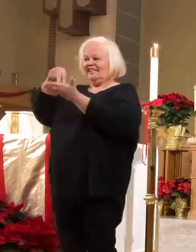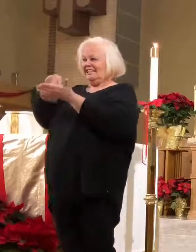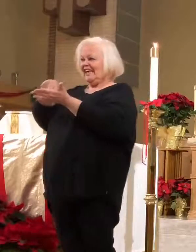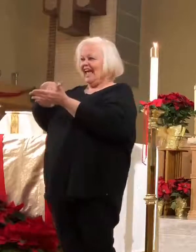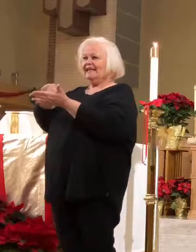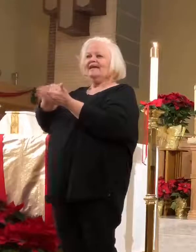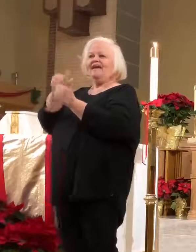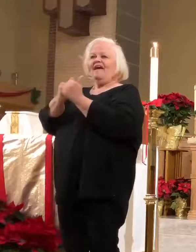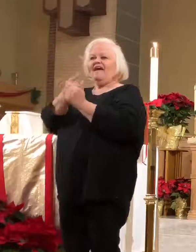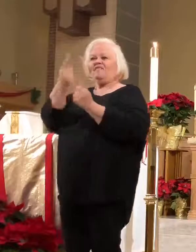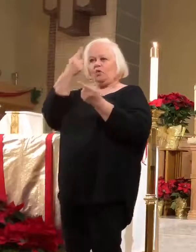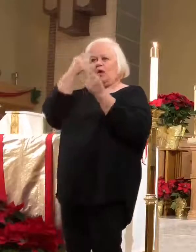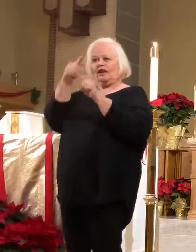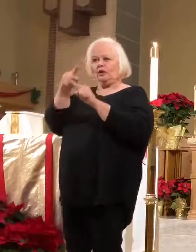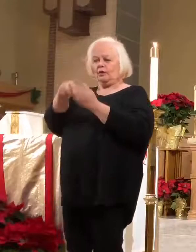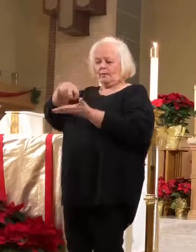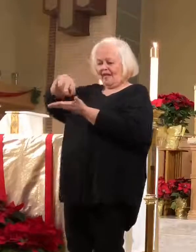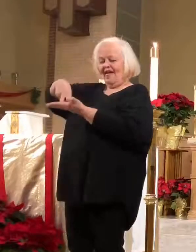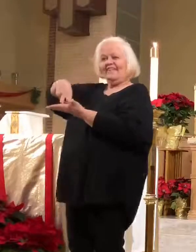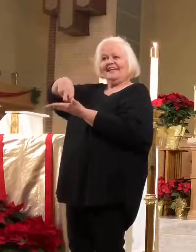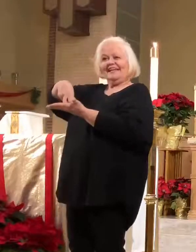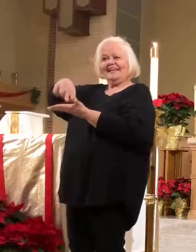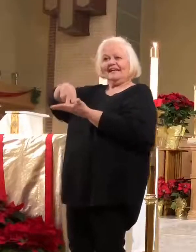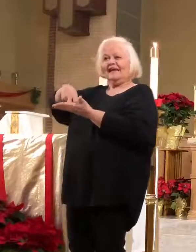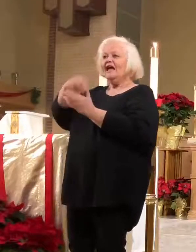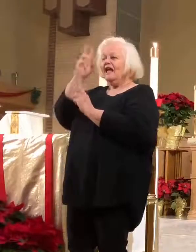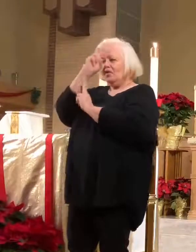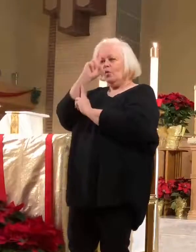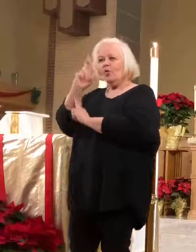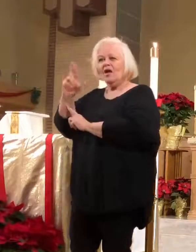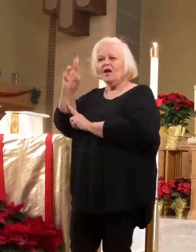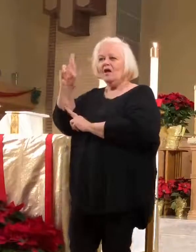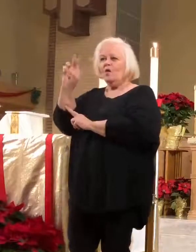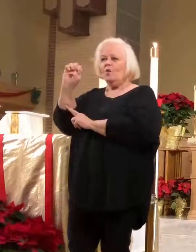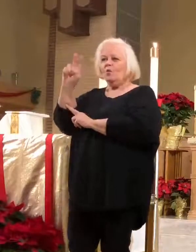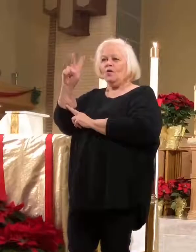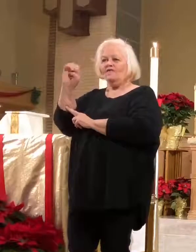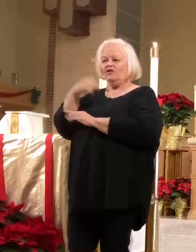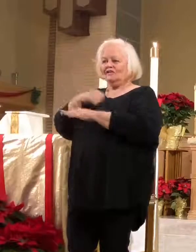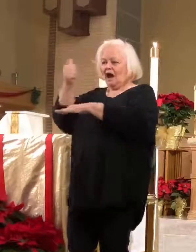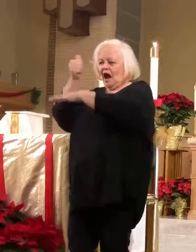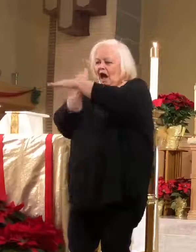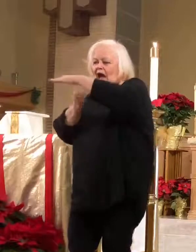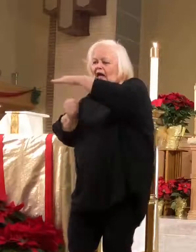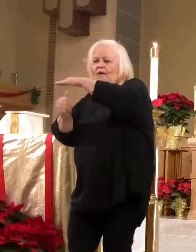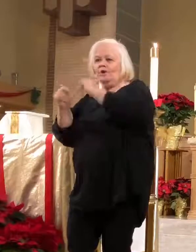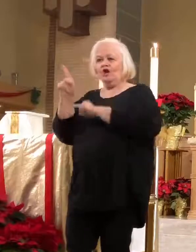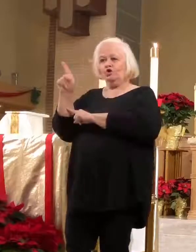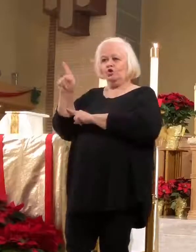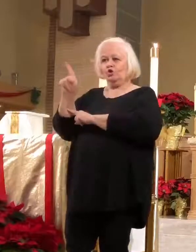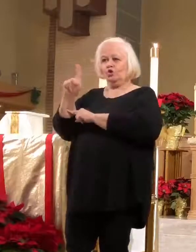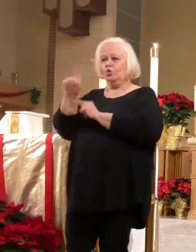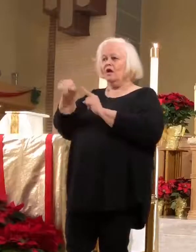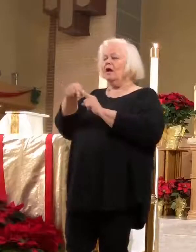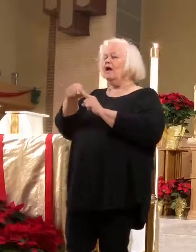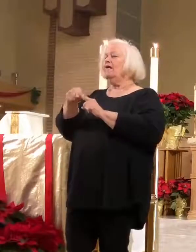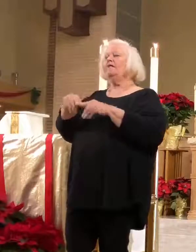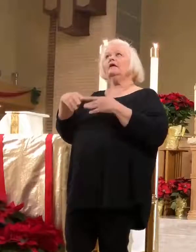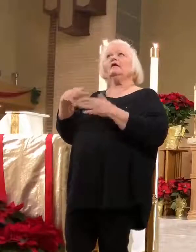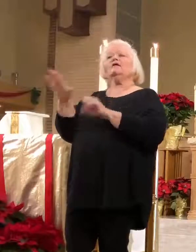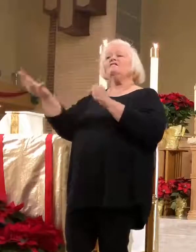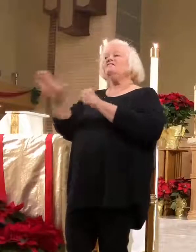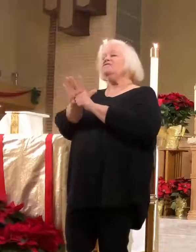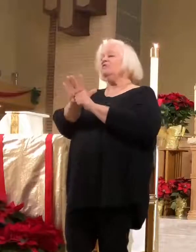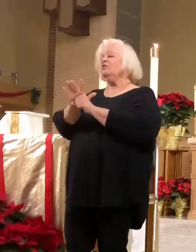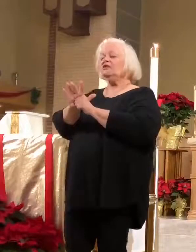together. The kneeling, the kind of reverence that comes with, I'm beneath you. And then to just amplify